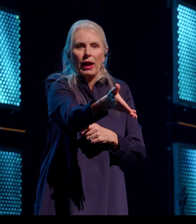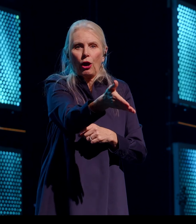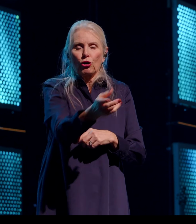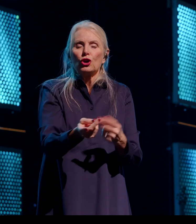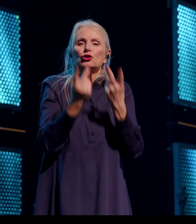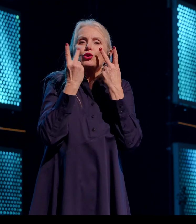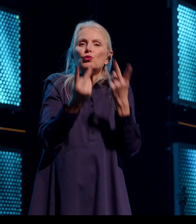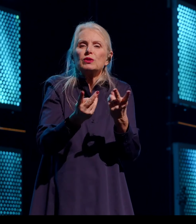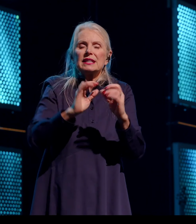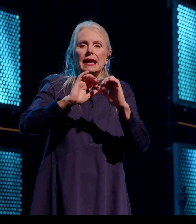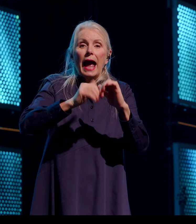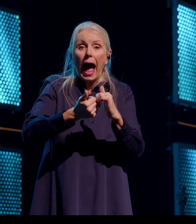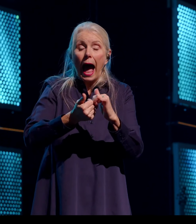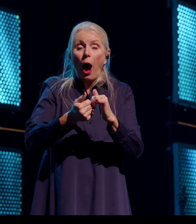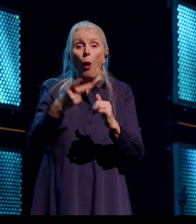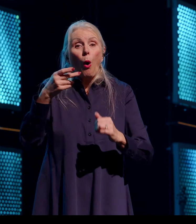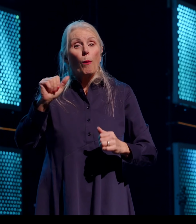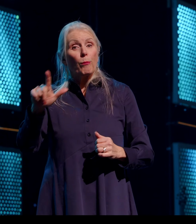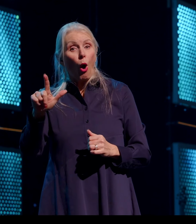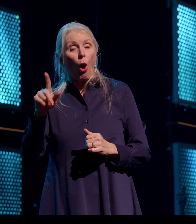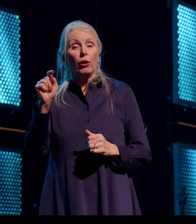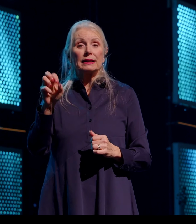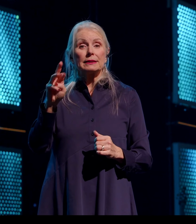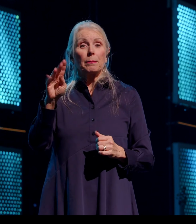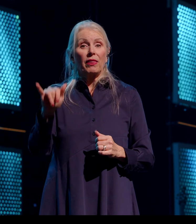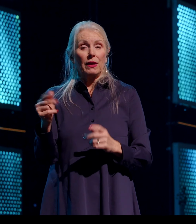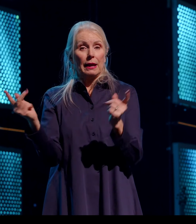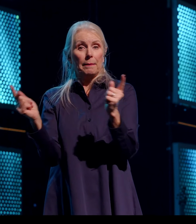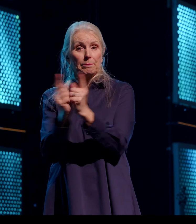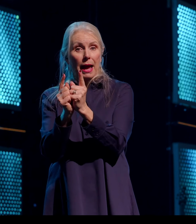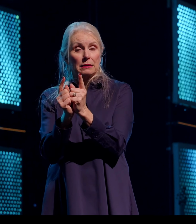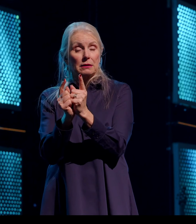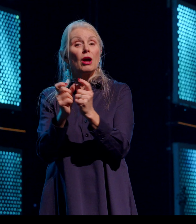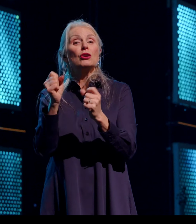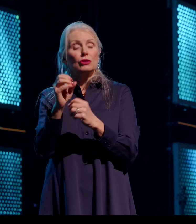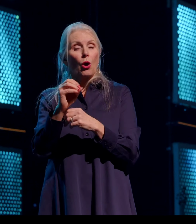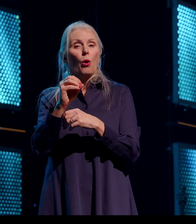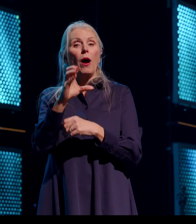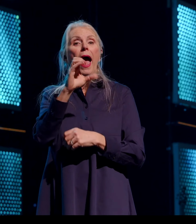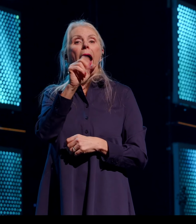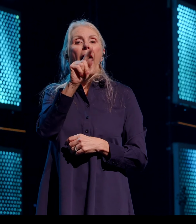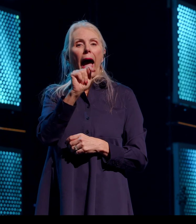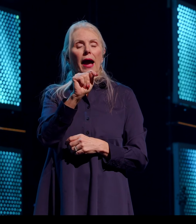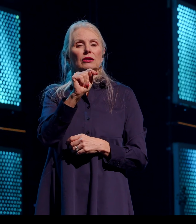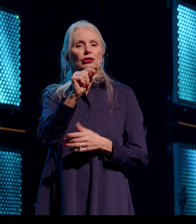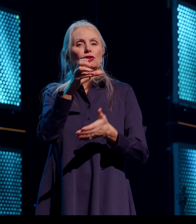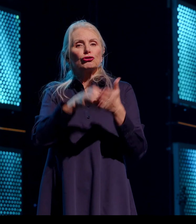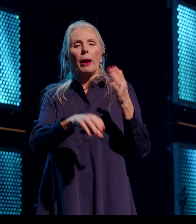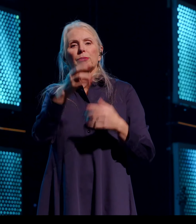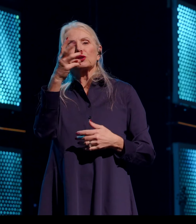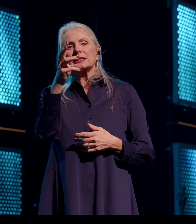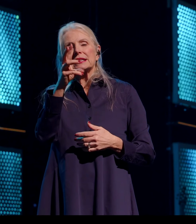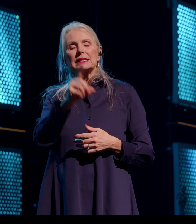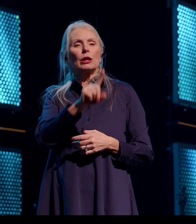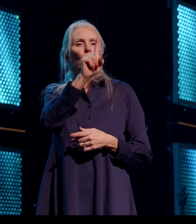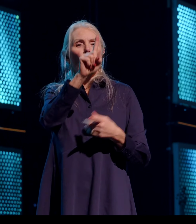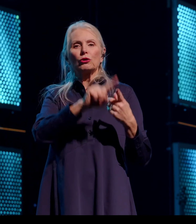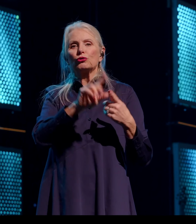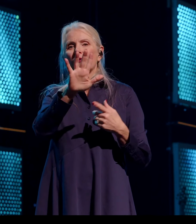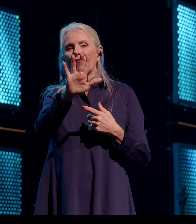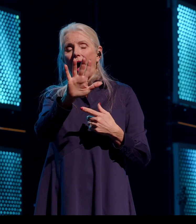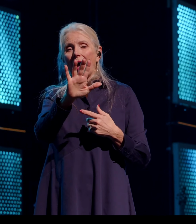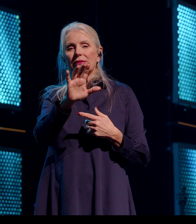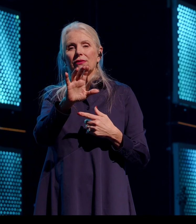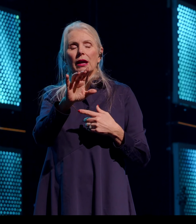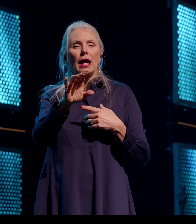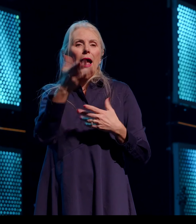how Paul and Timothy met right before the church was started. Where? In Acts chapter 16, verses 1-5. Turn to Acts 16. You